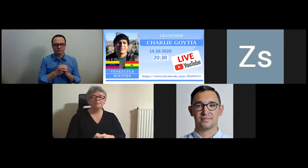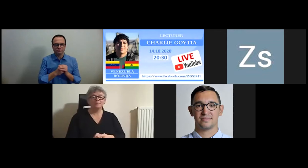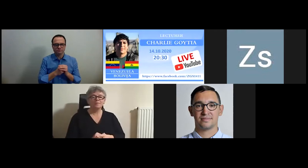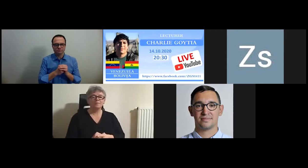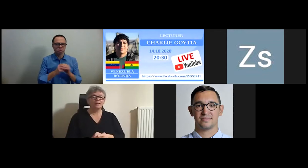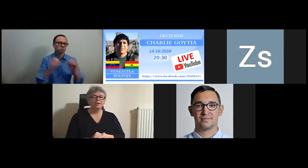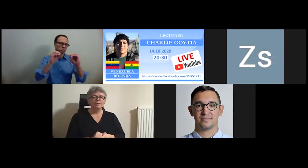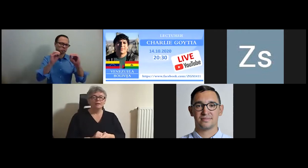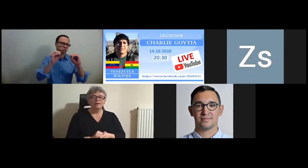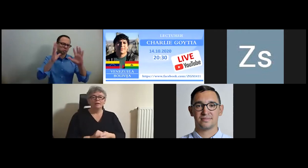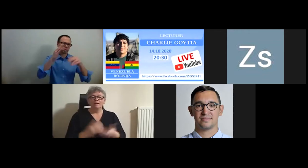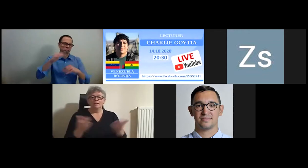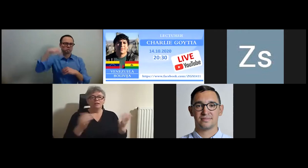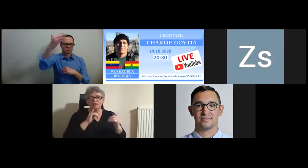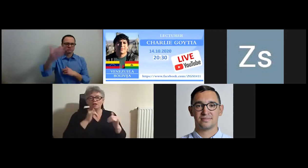Or not.